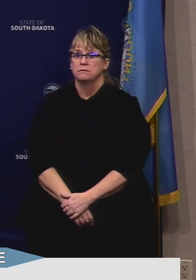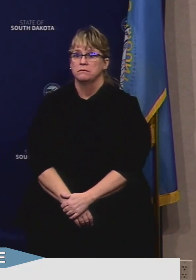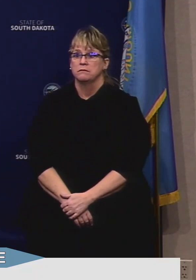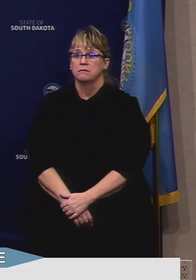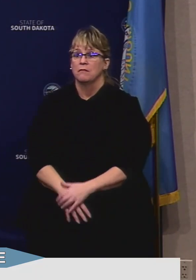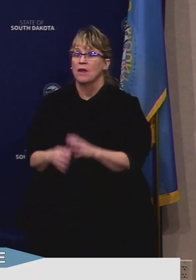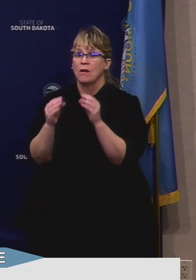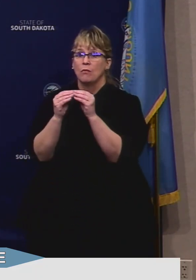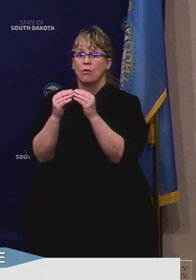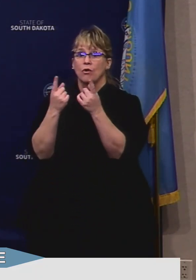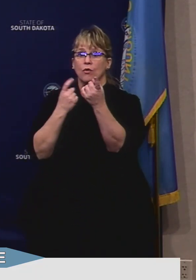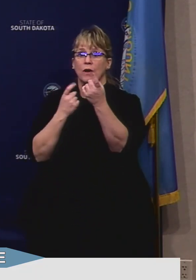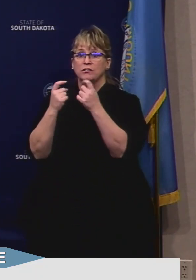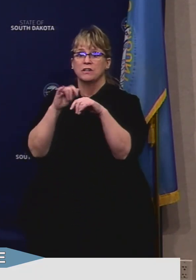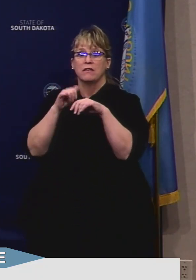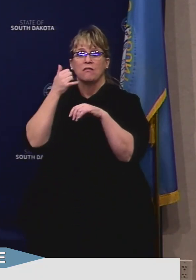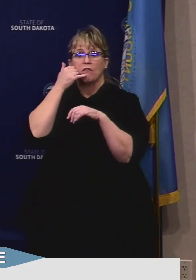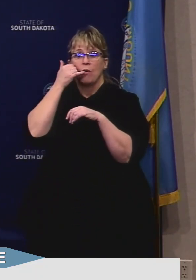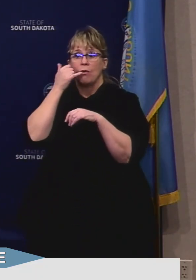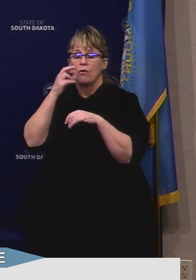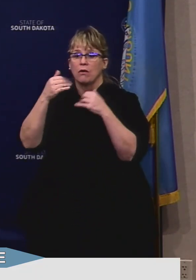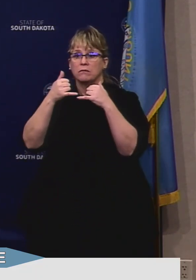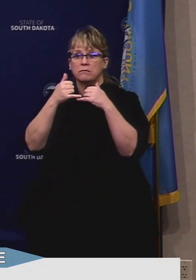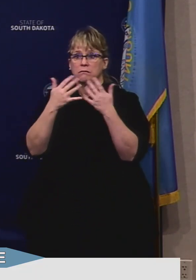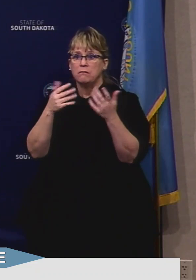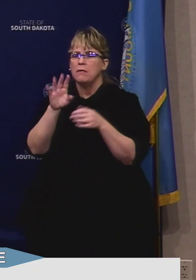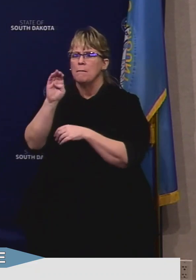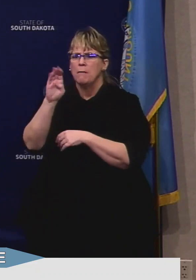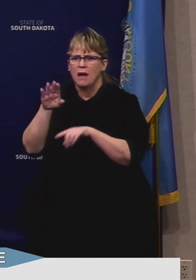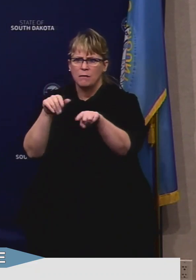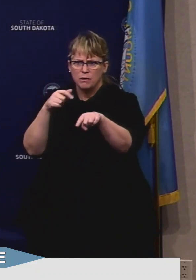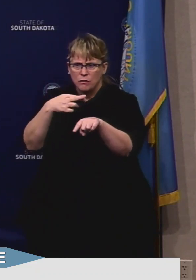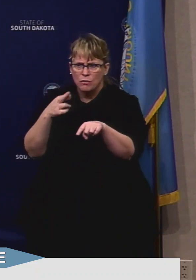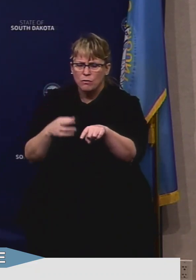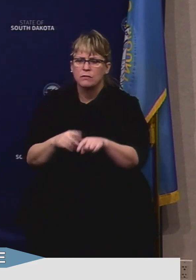Is there any questions over the phone or online? Bob, did you have one?